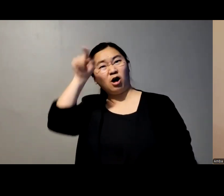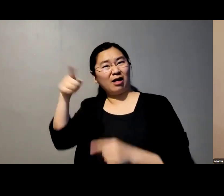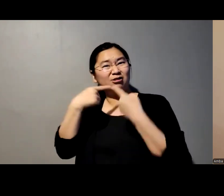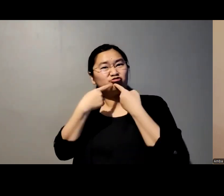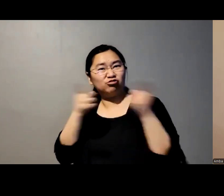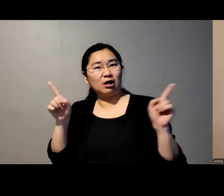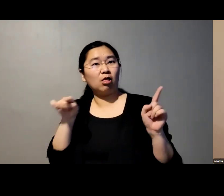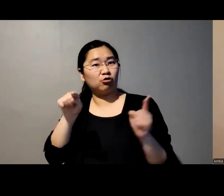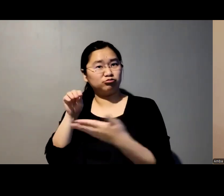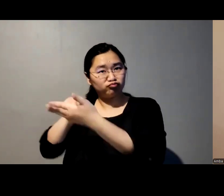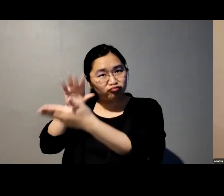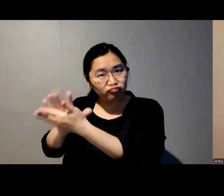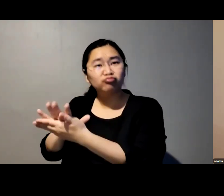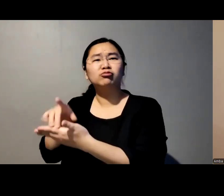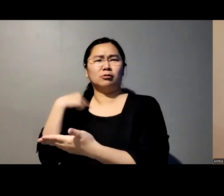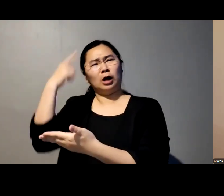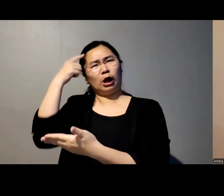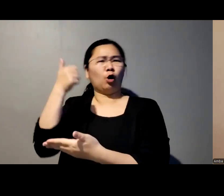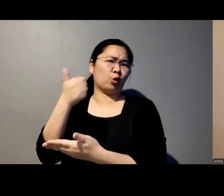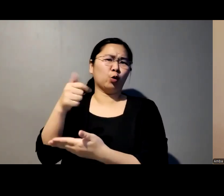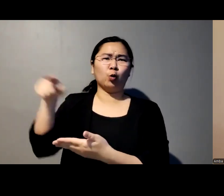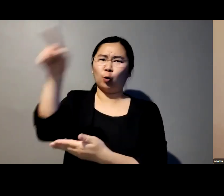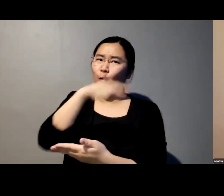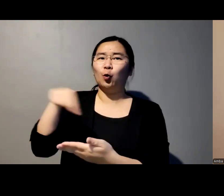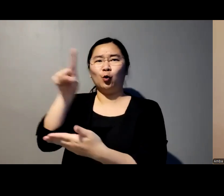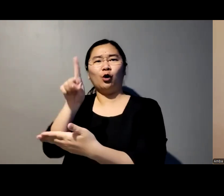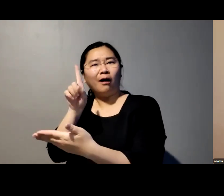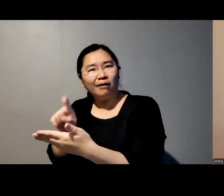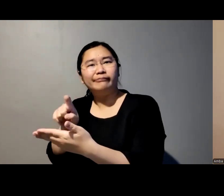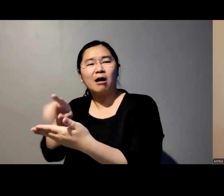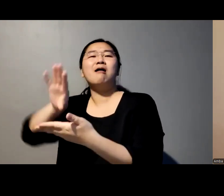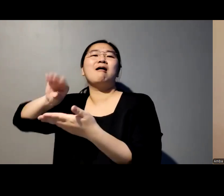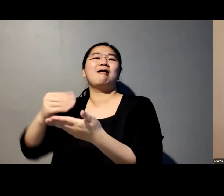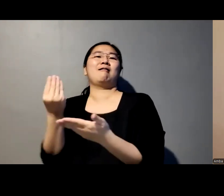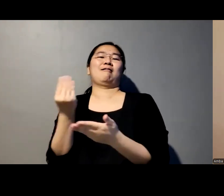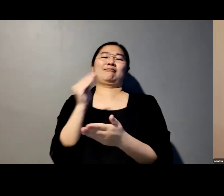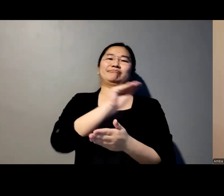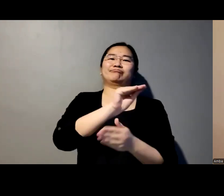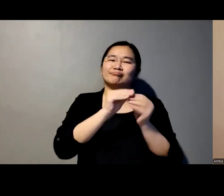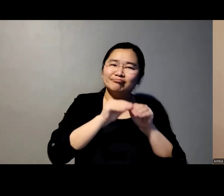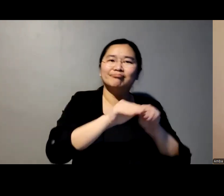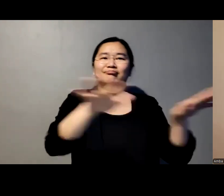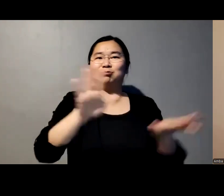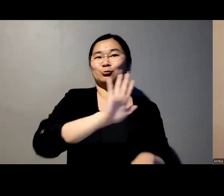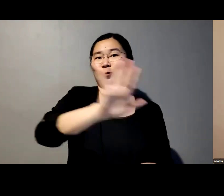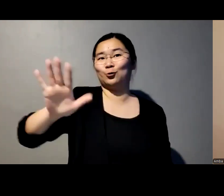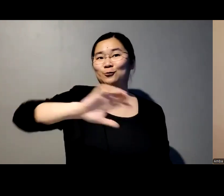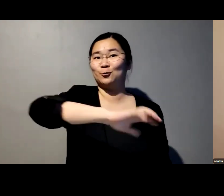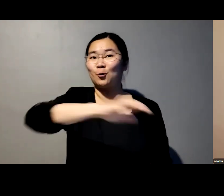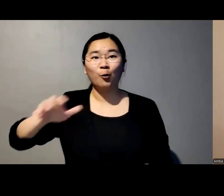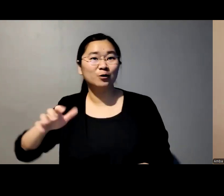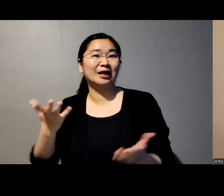going to just draw attention to the panelists that there are some questions specifically in the context of